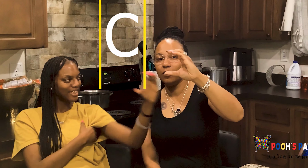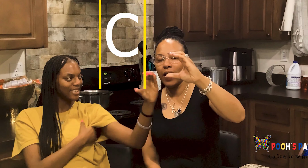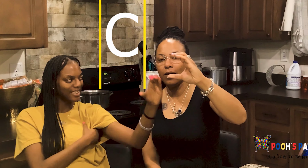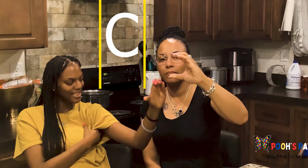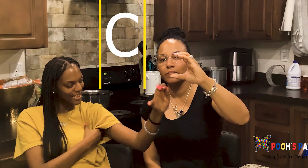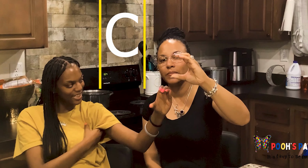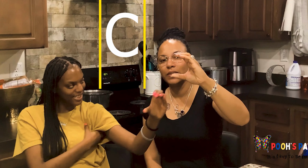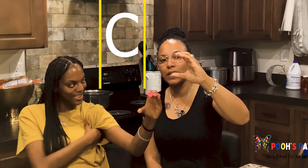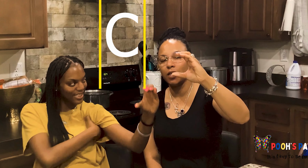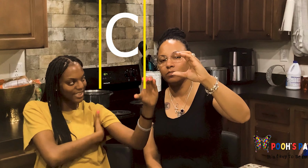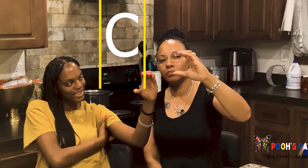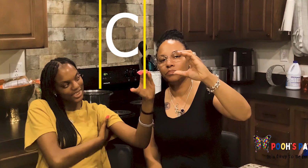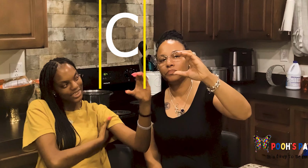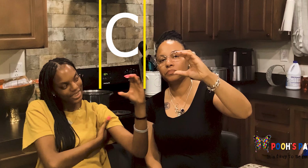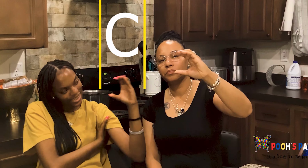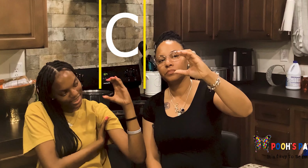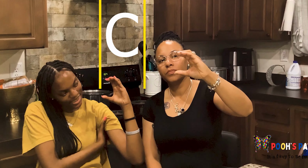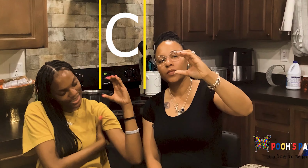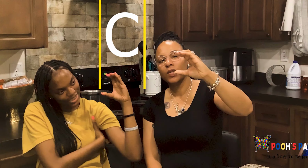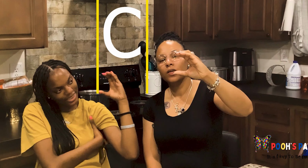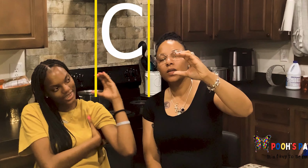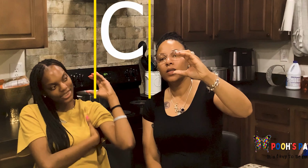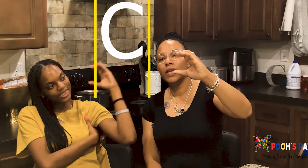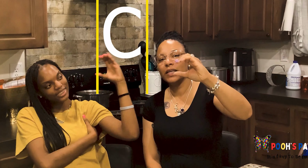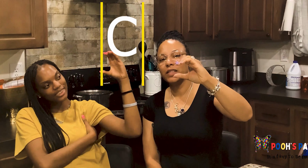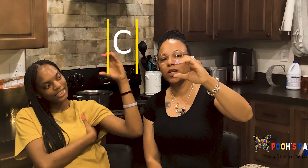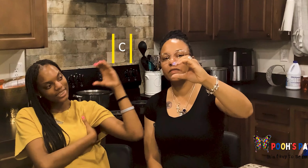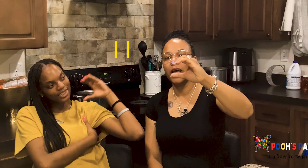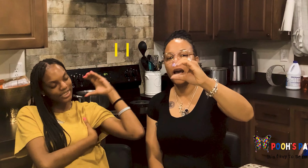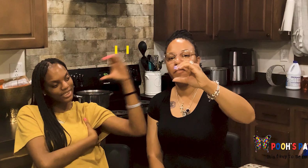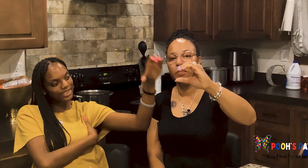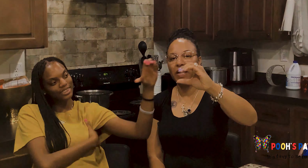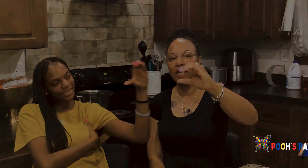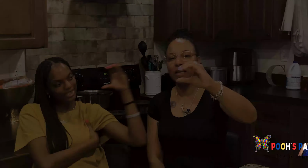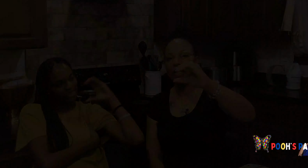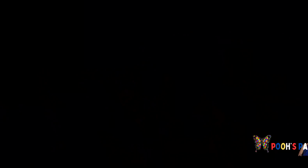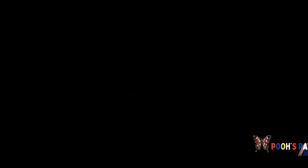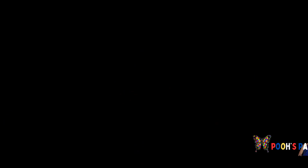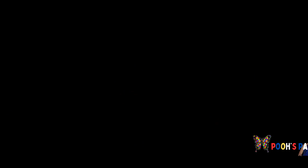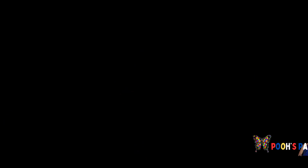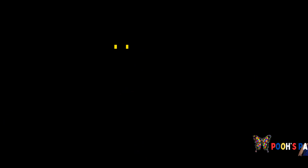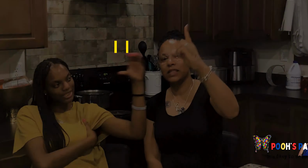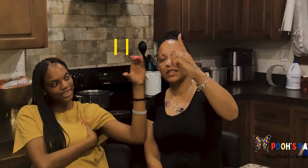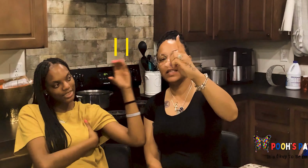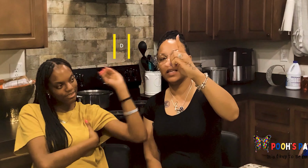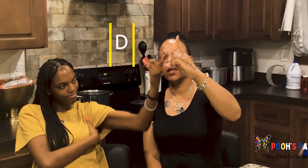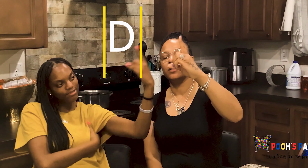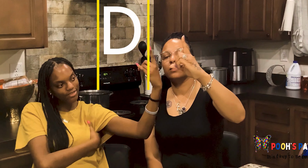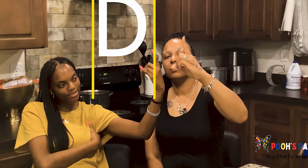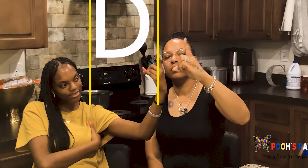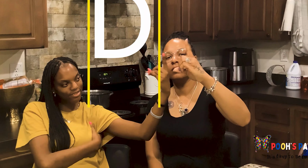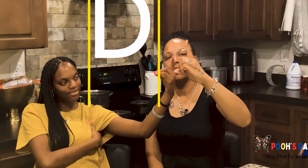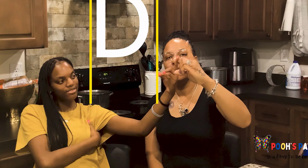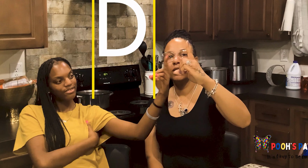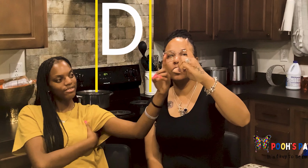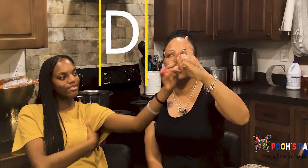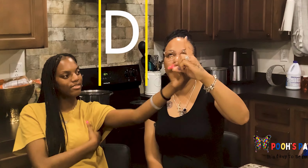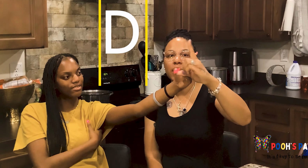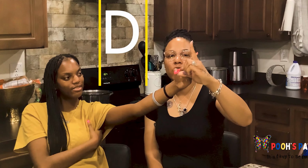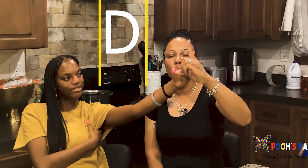right? C. Next letter of the alphabet is D. So you stick your